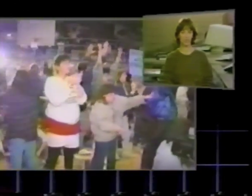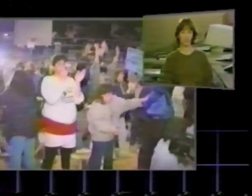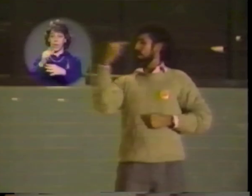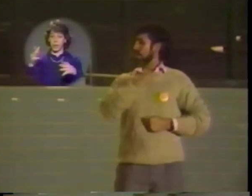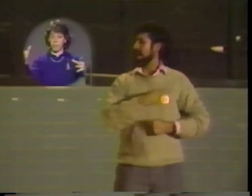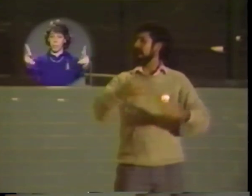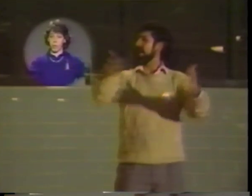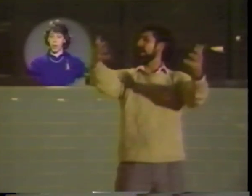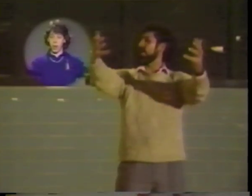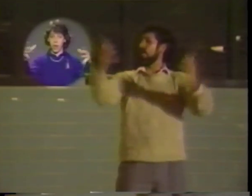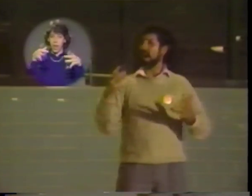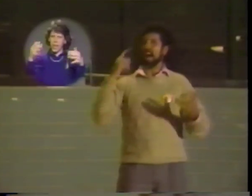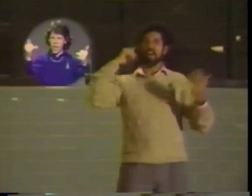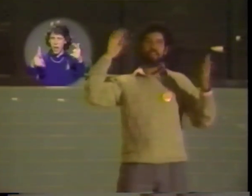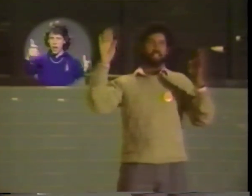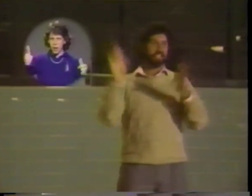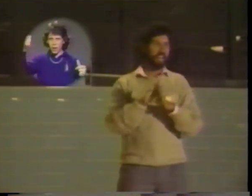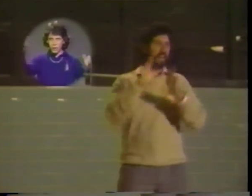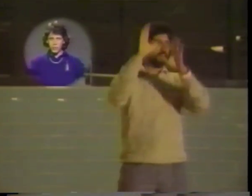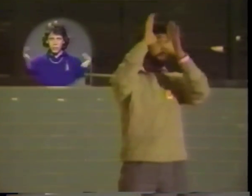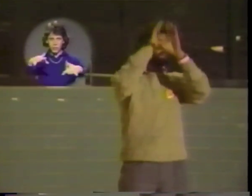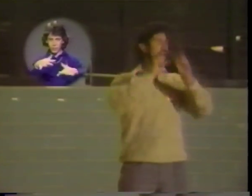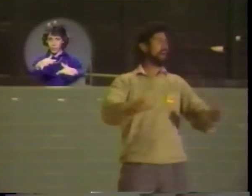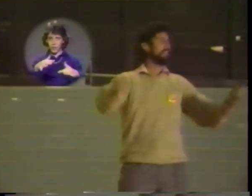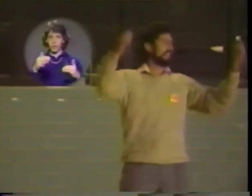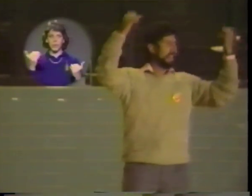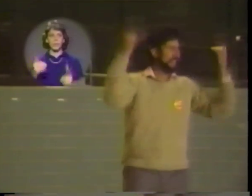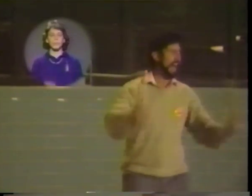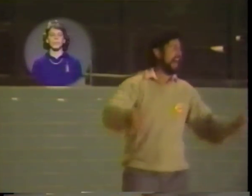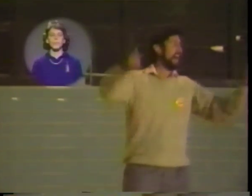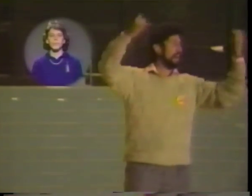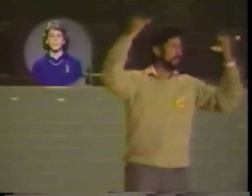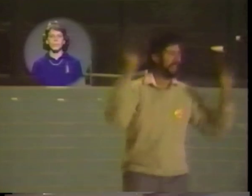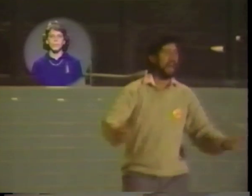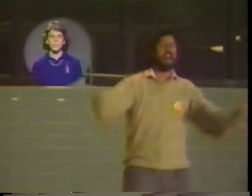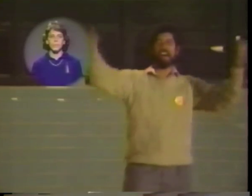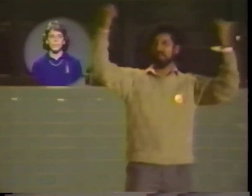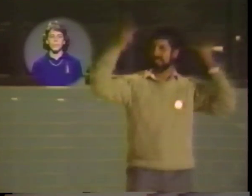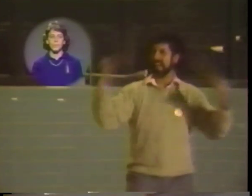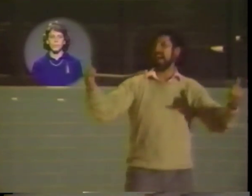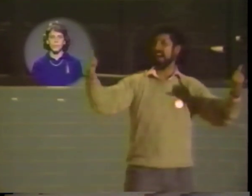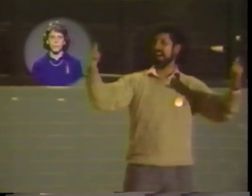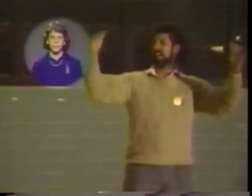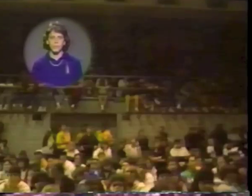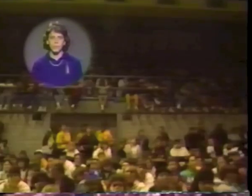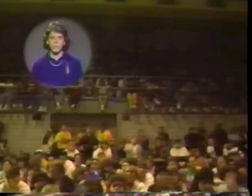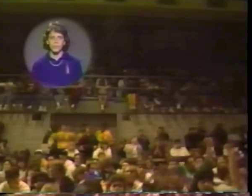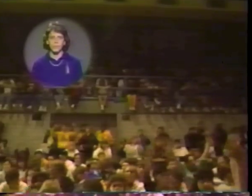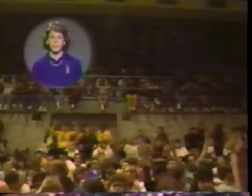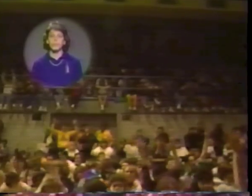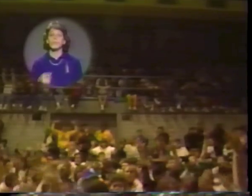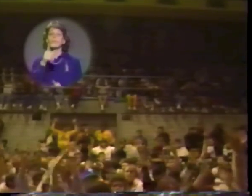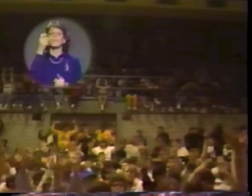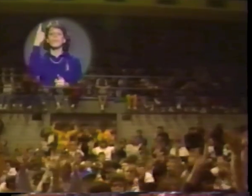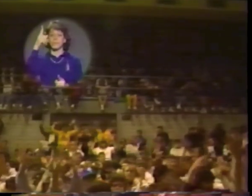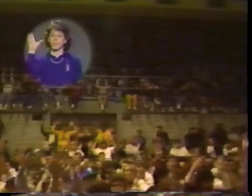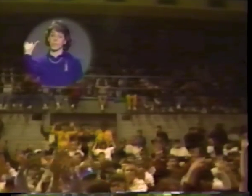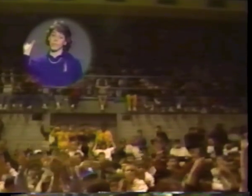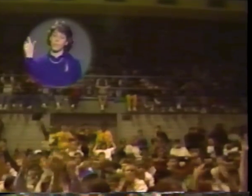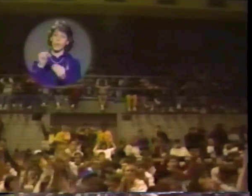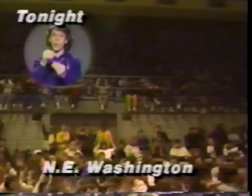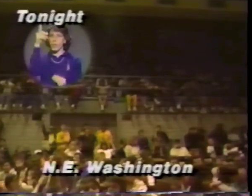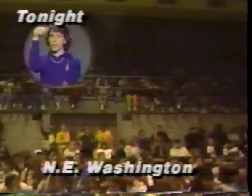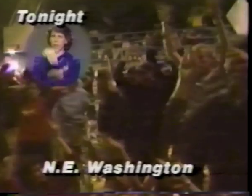The students... We want a deaf president. Now, now, now! Some 1,500